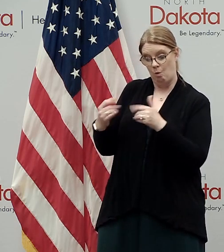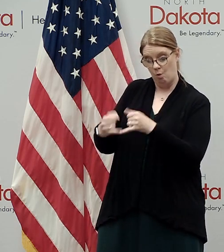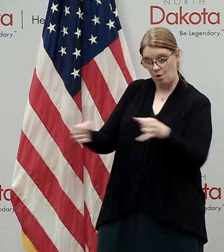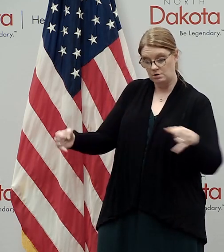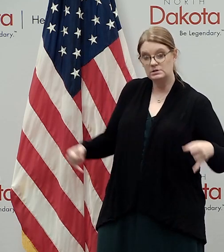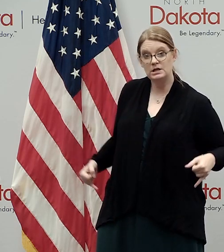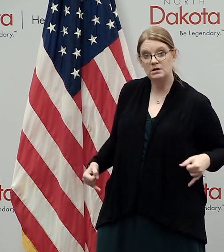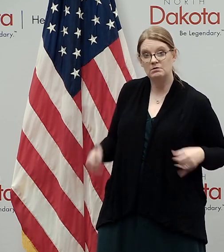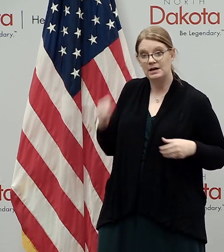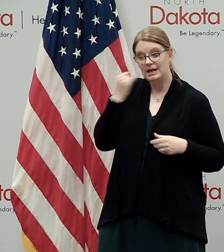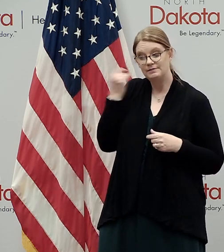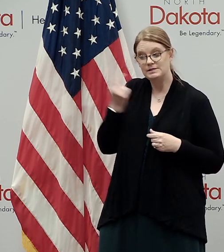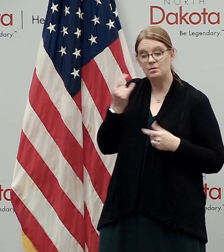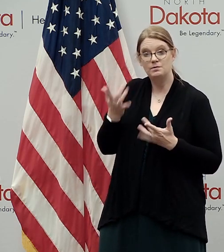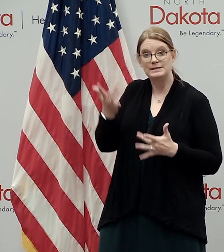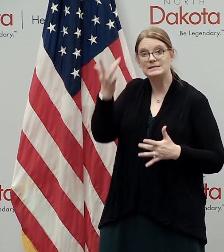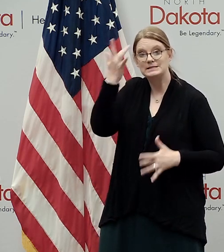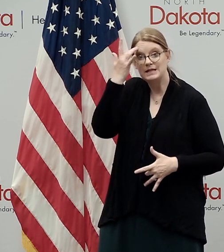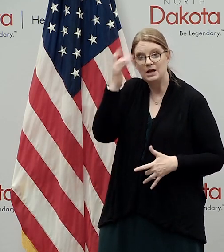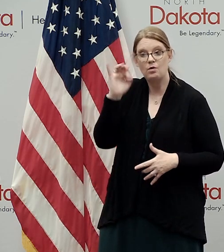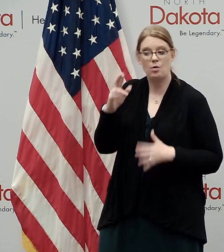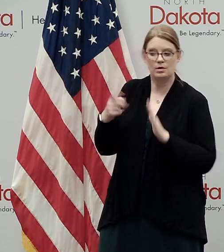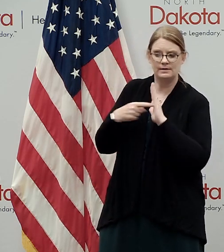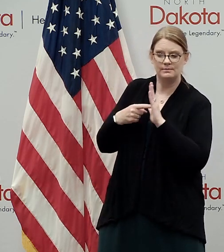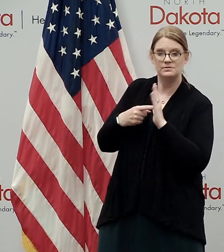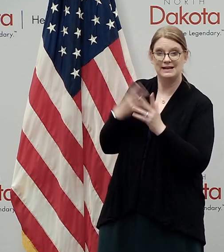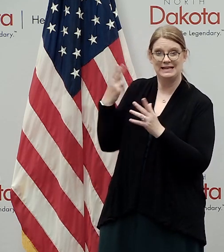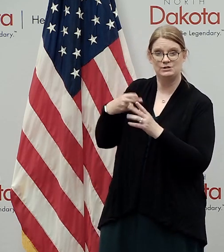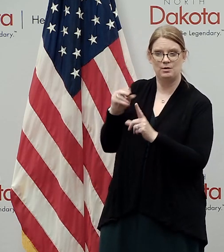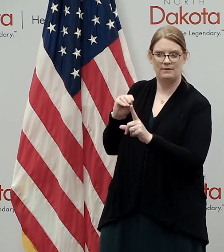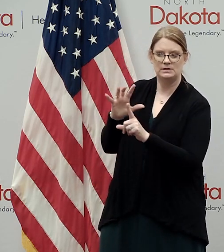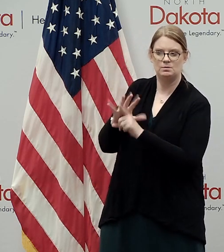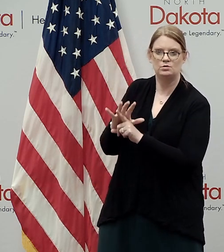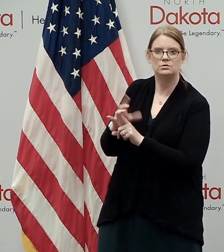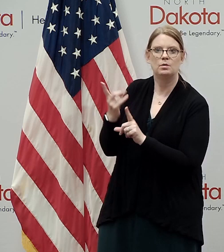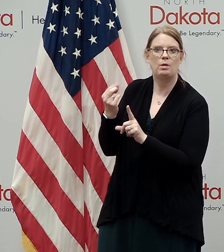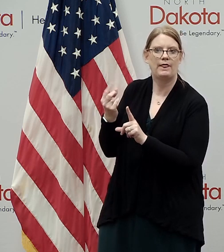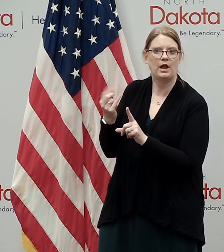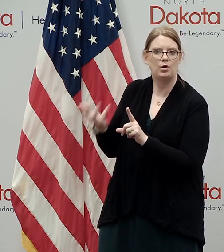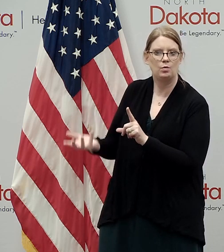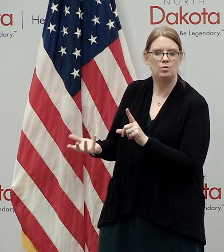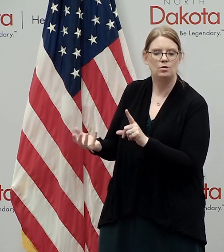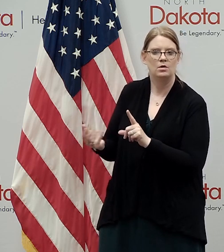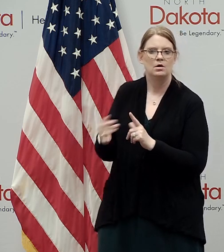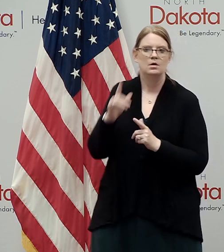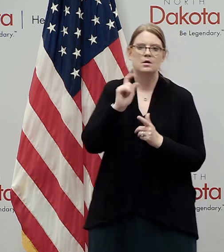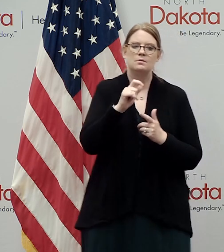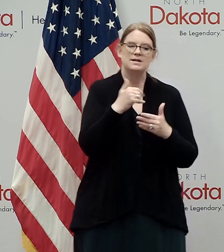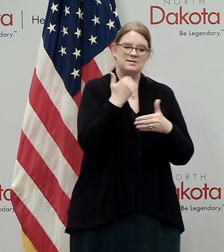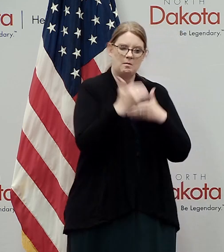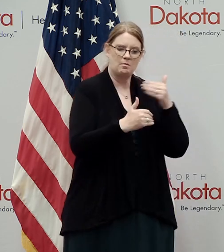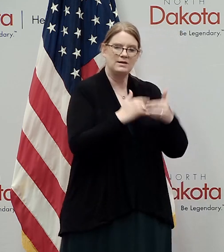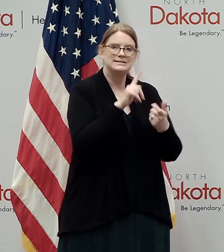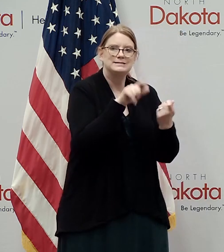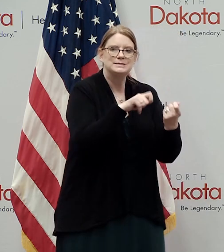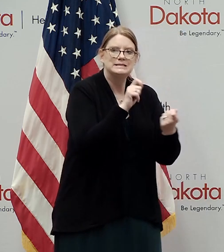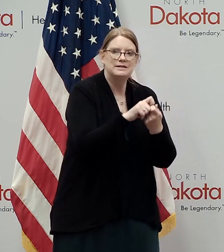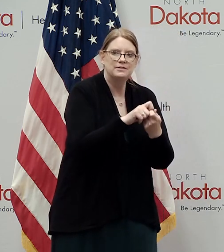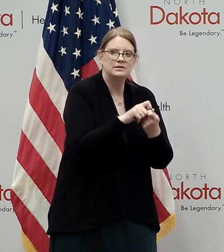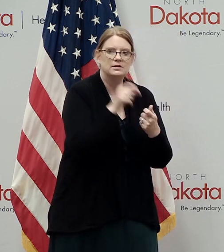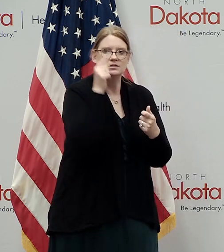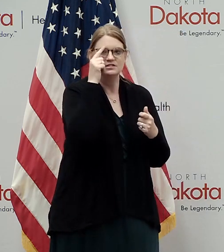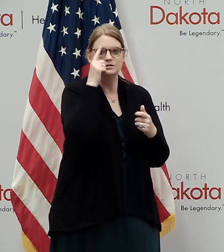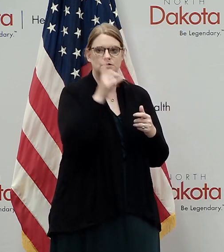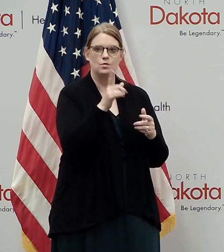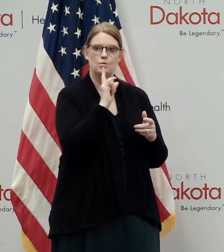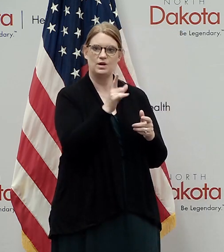visitor becomes sick or demonstrates a history of exposure. They must detail a process to rapidly notify